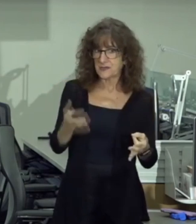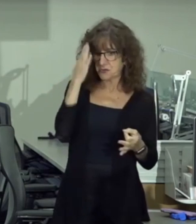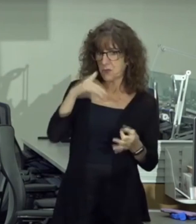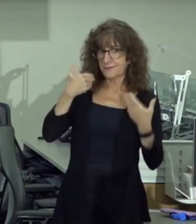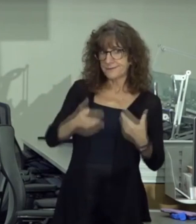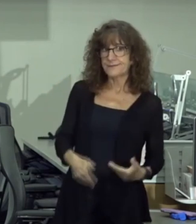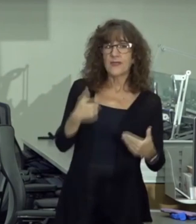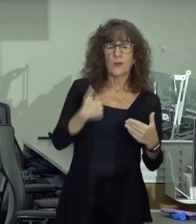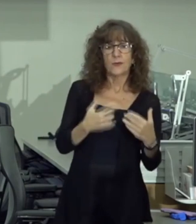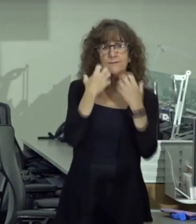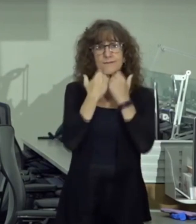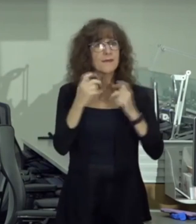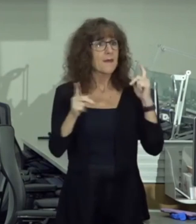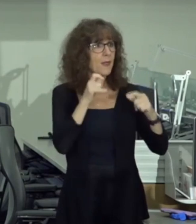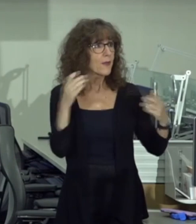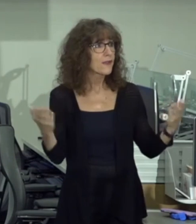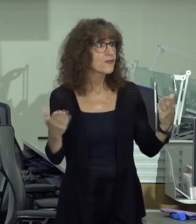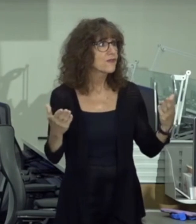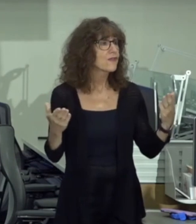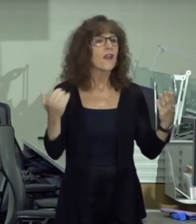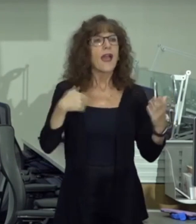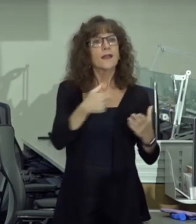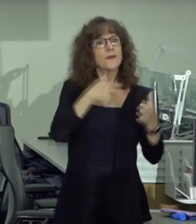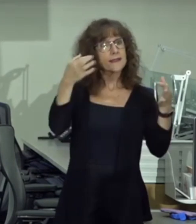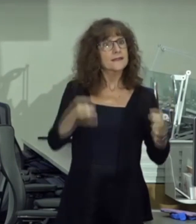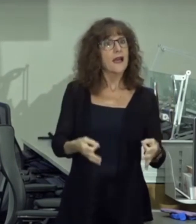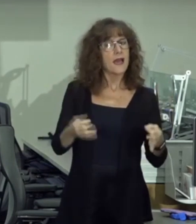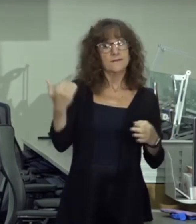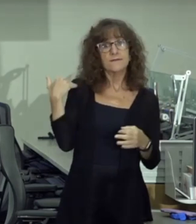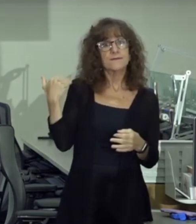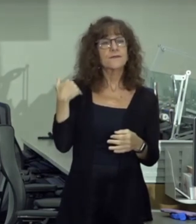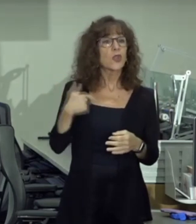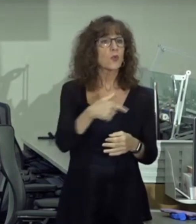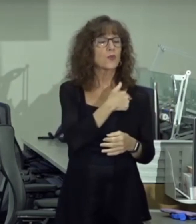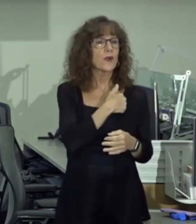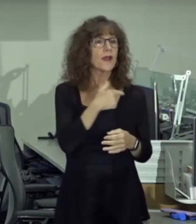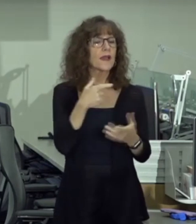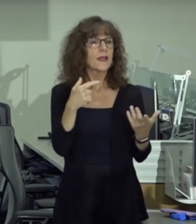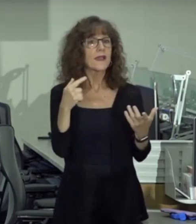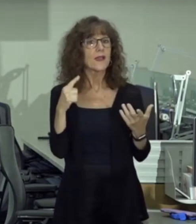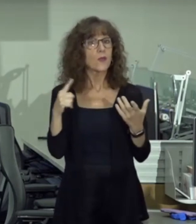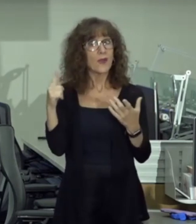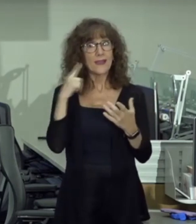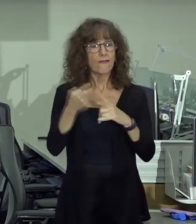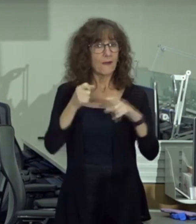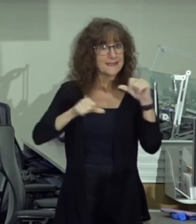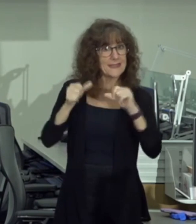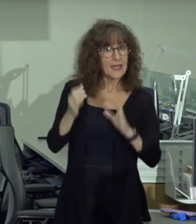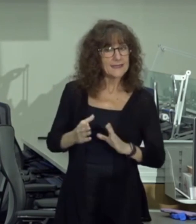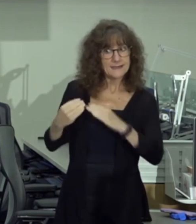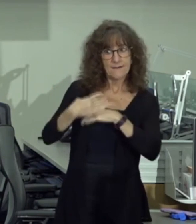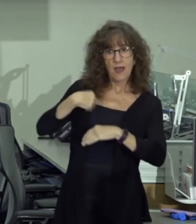case, is that we care deeply for the people who are here, and we decided very early on that we would take our advice from scientists and